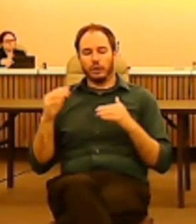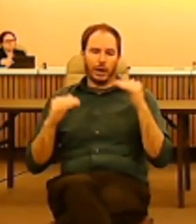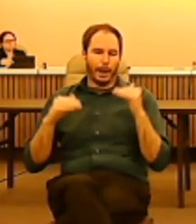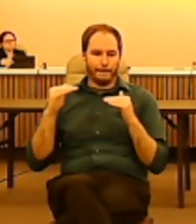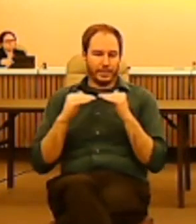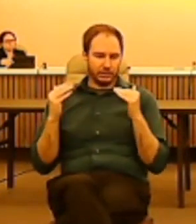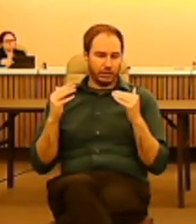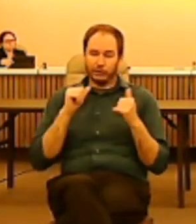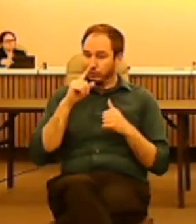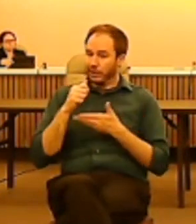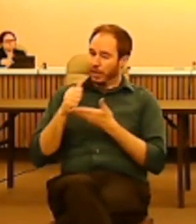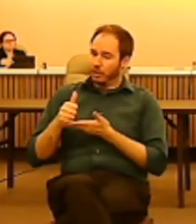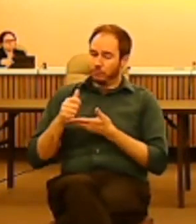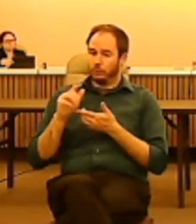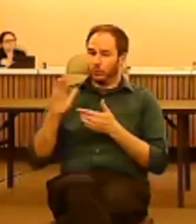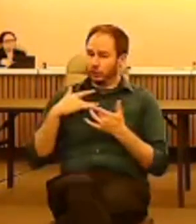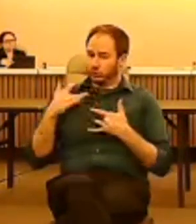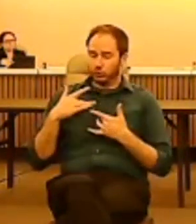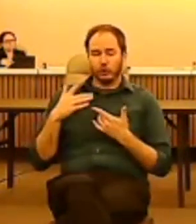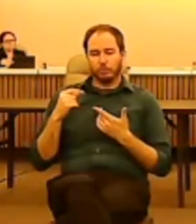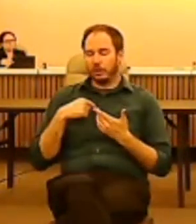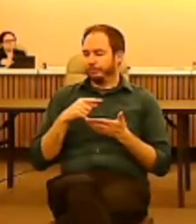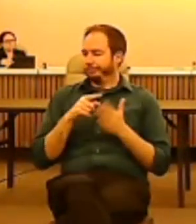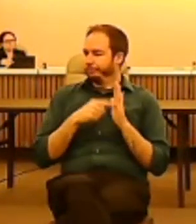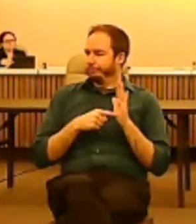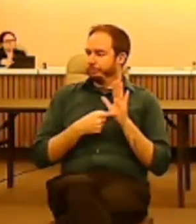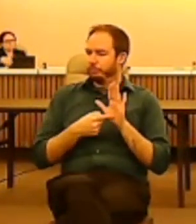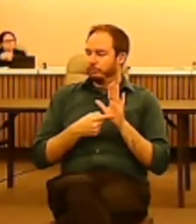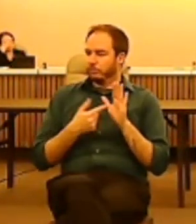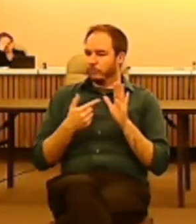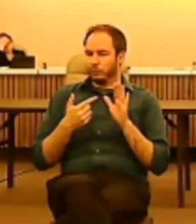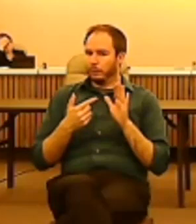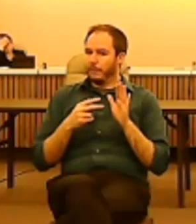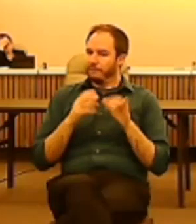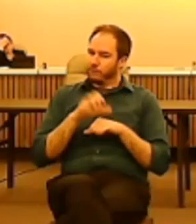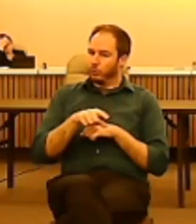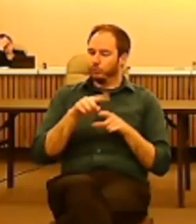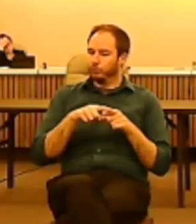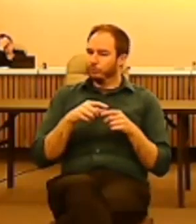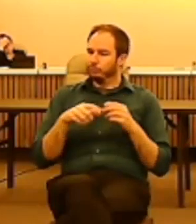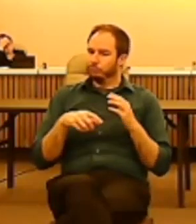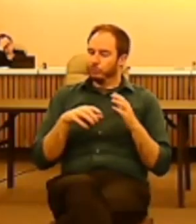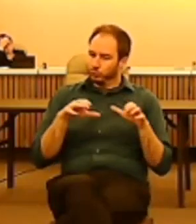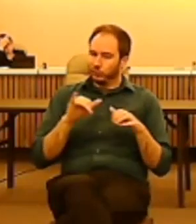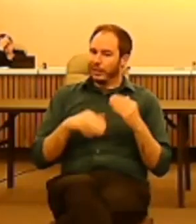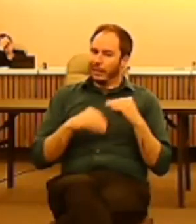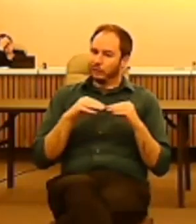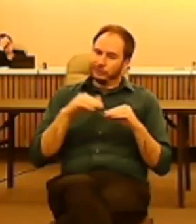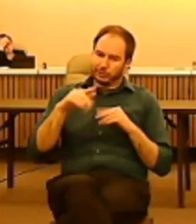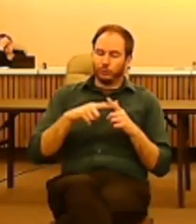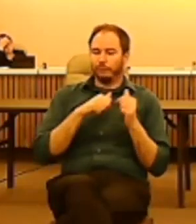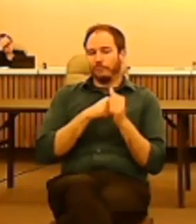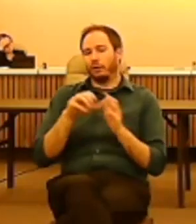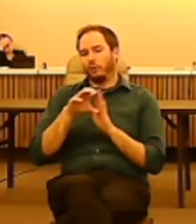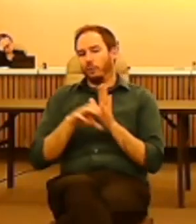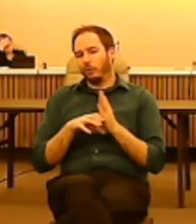that helps to alleviate any of your concerns, but it sort of makes them take that extra step in terms of what are you going